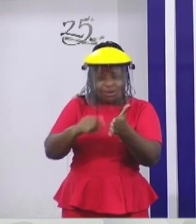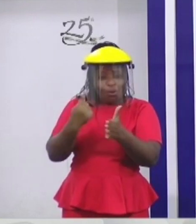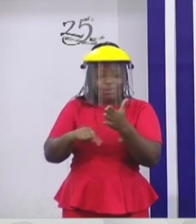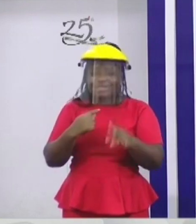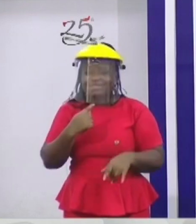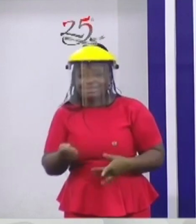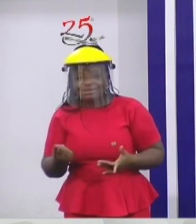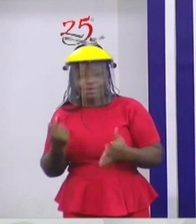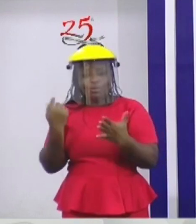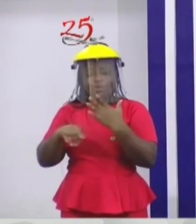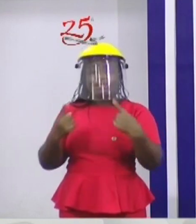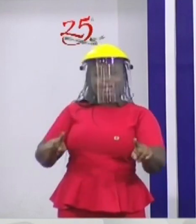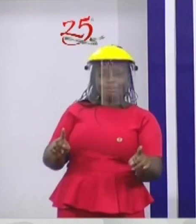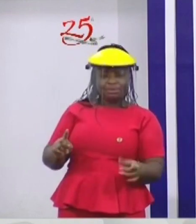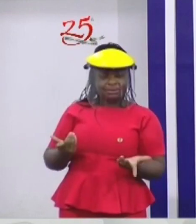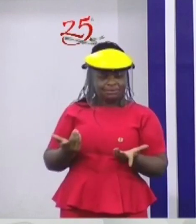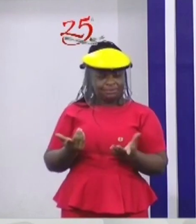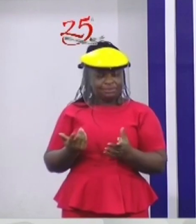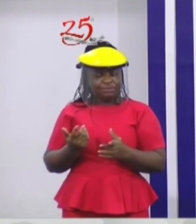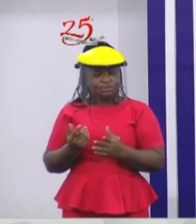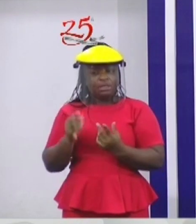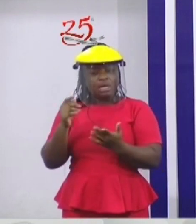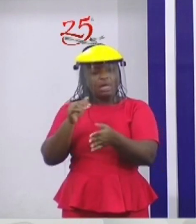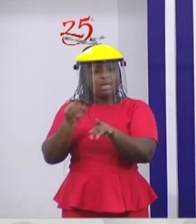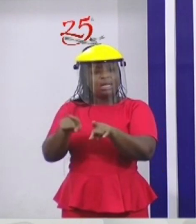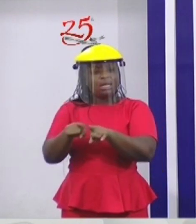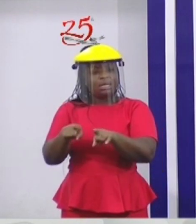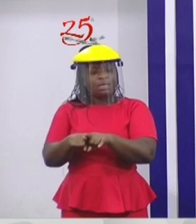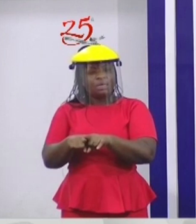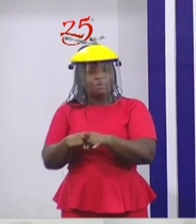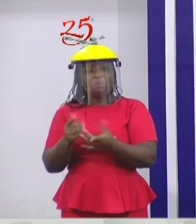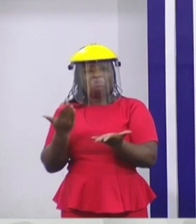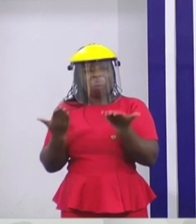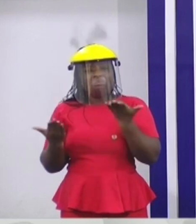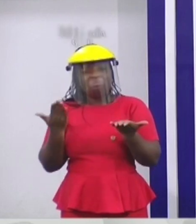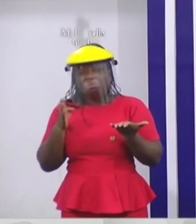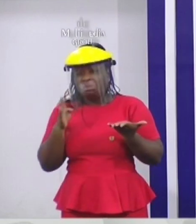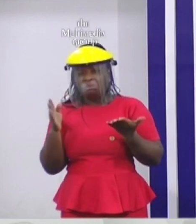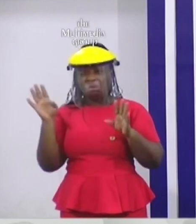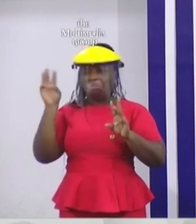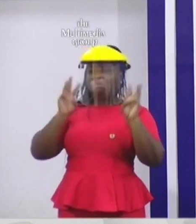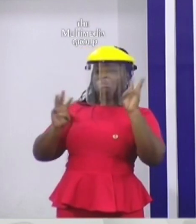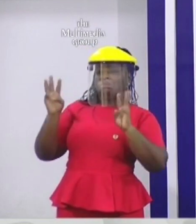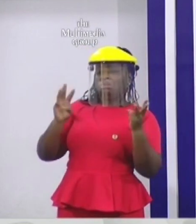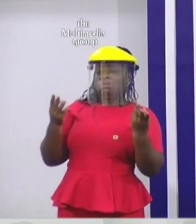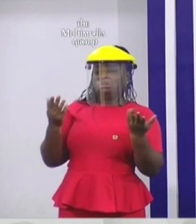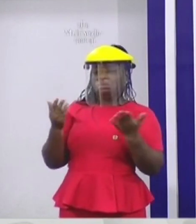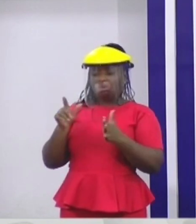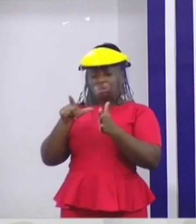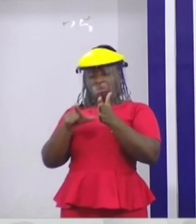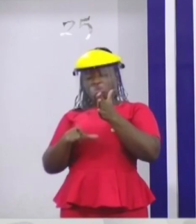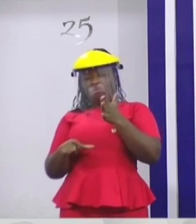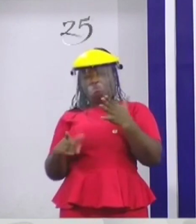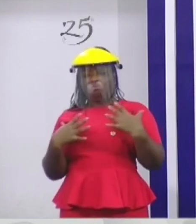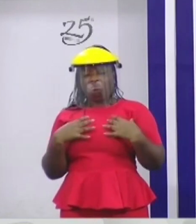as we talk about morbidity issues? There's also another question about whether or not you are worried about what appears to be a low